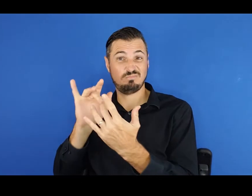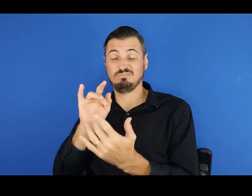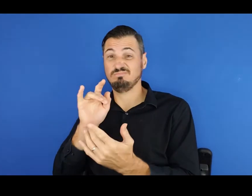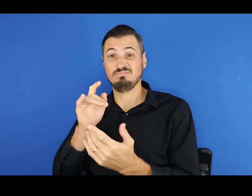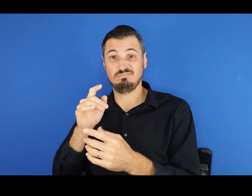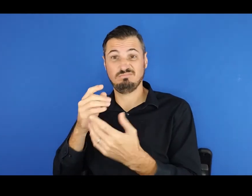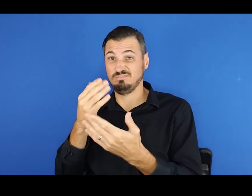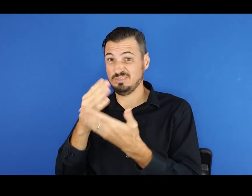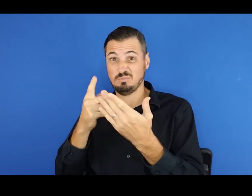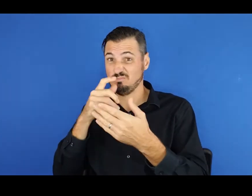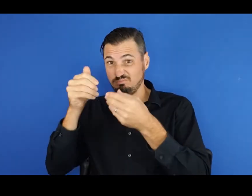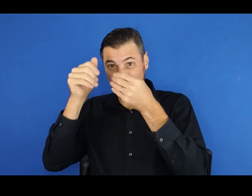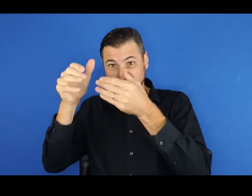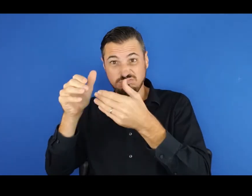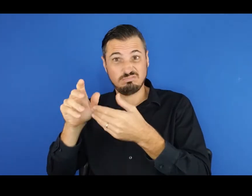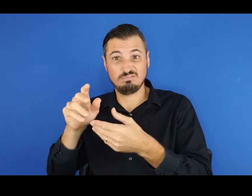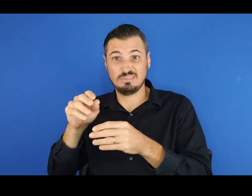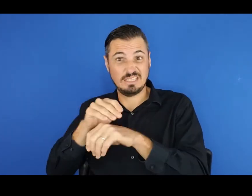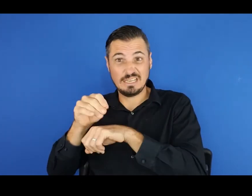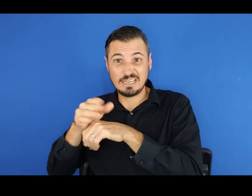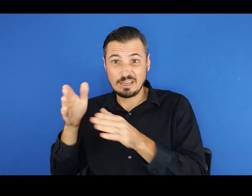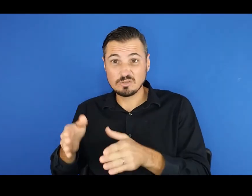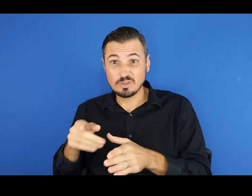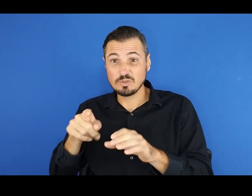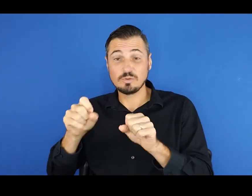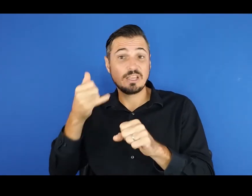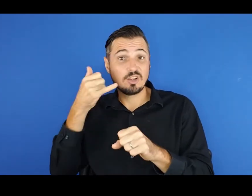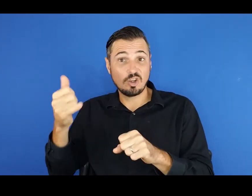the Hawaii Cares hotline at